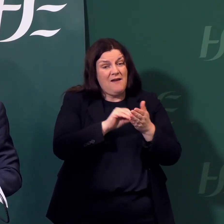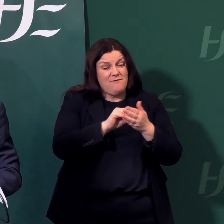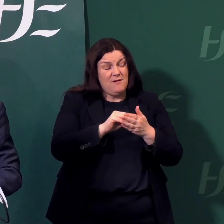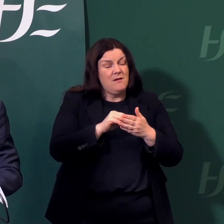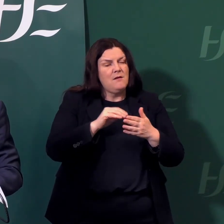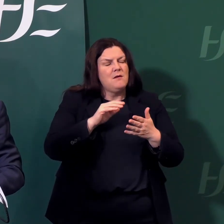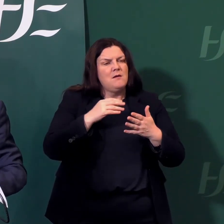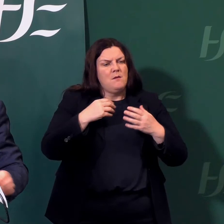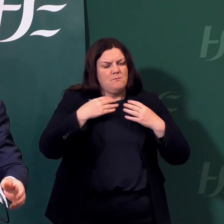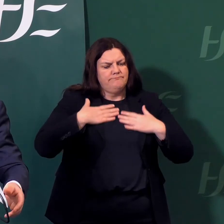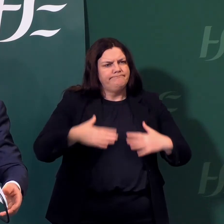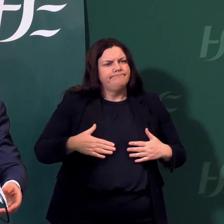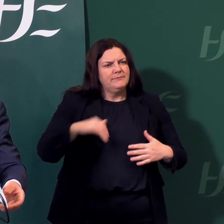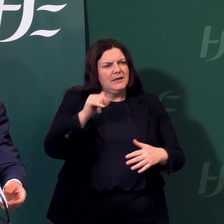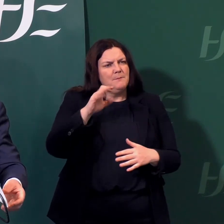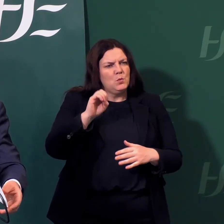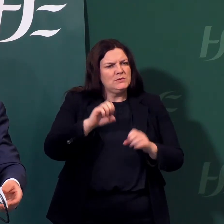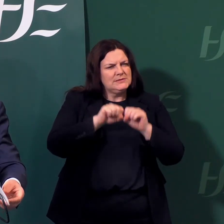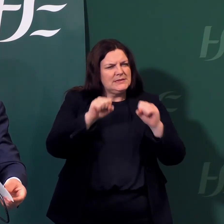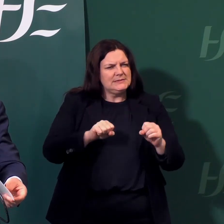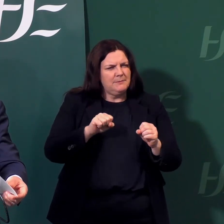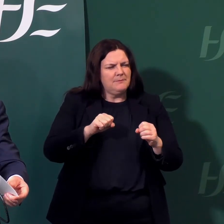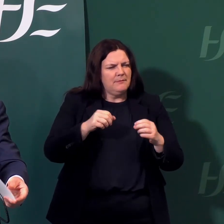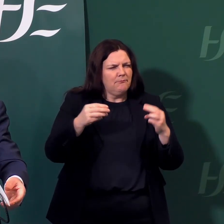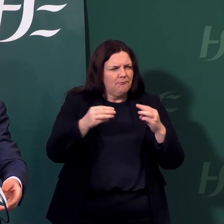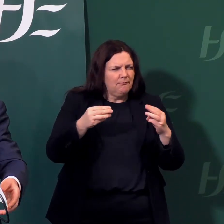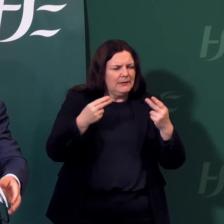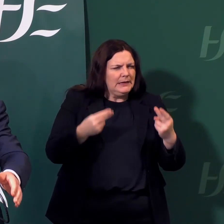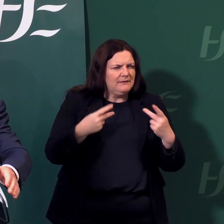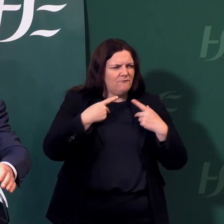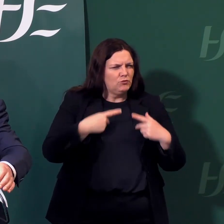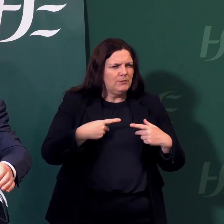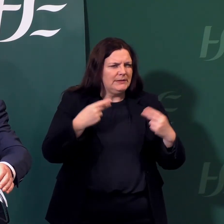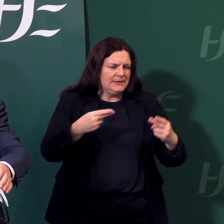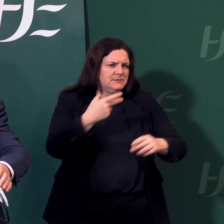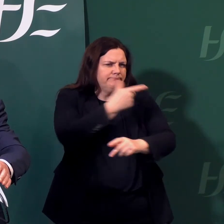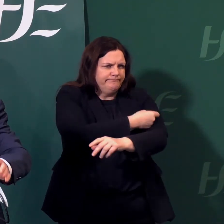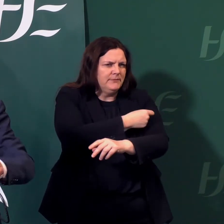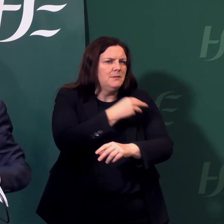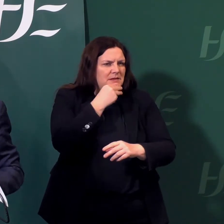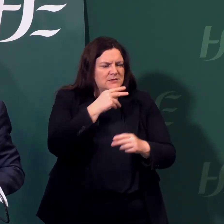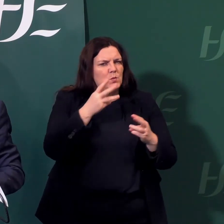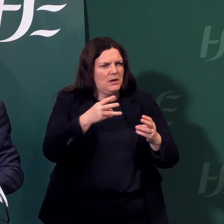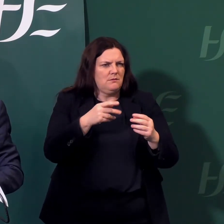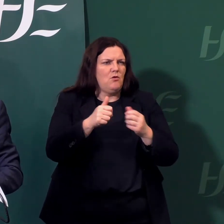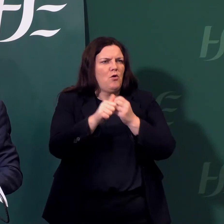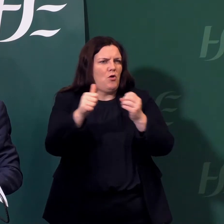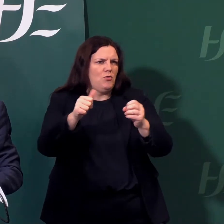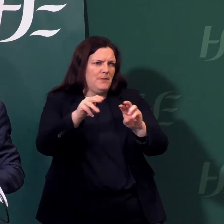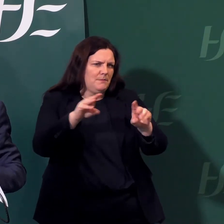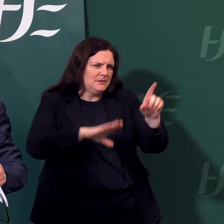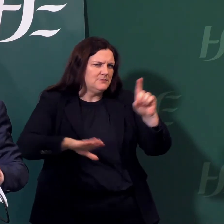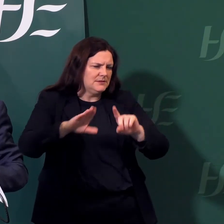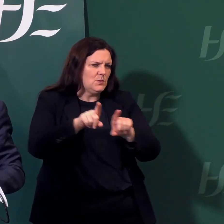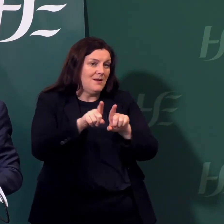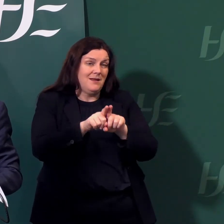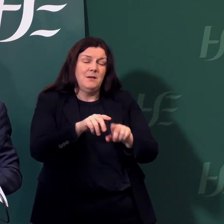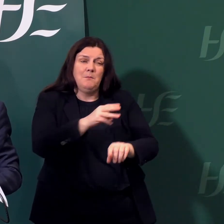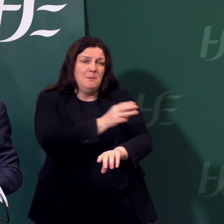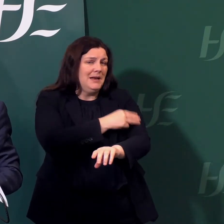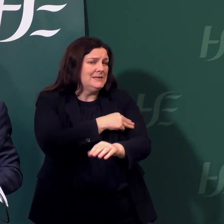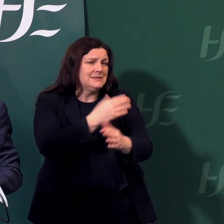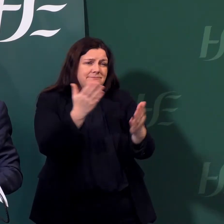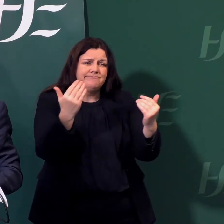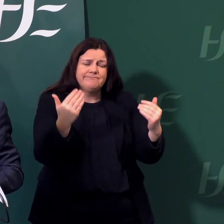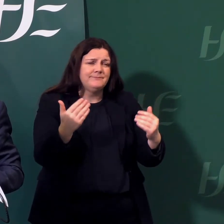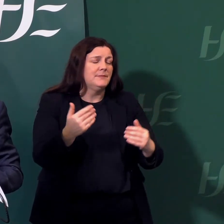remain resilient to try keep still working through those who have not had a vaccination. And my message again today is please do come forward. We've always